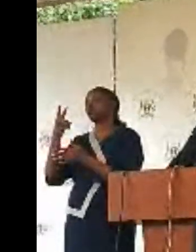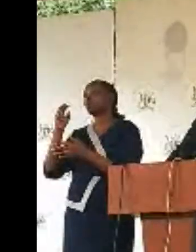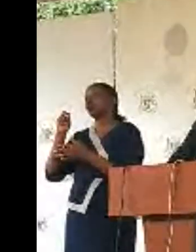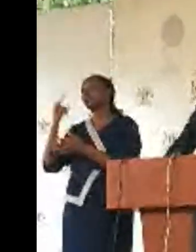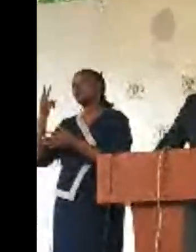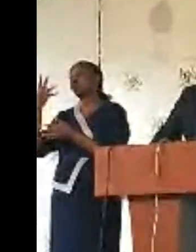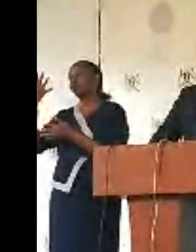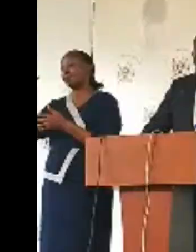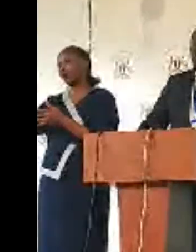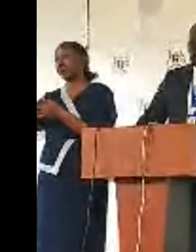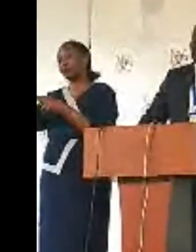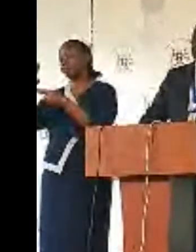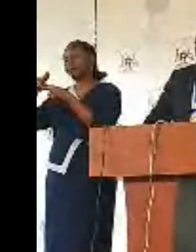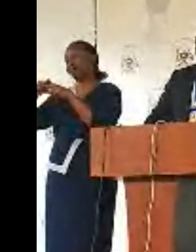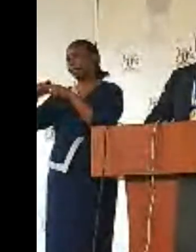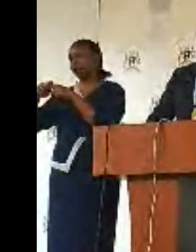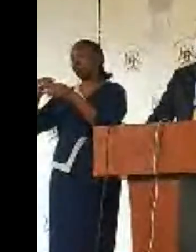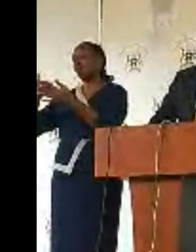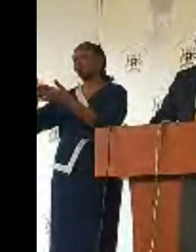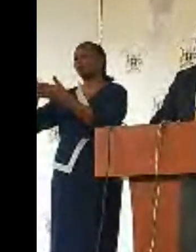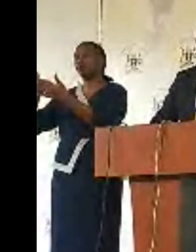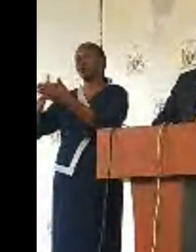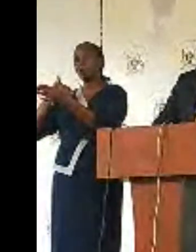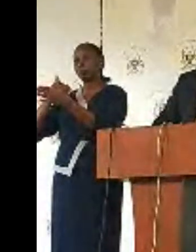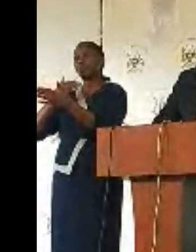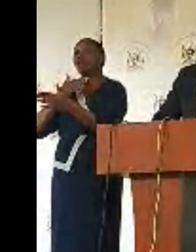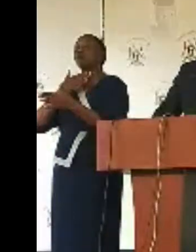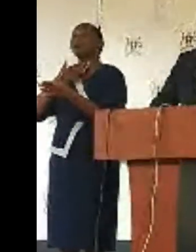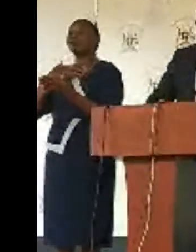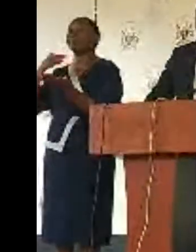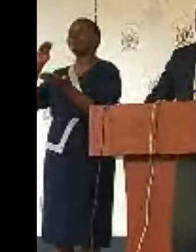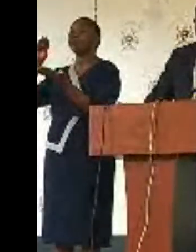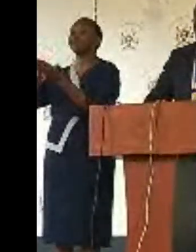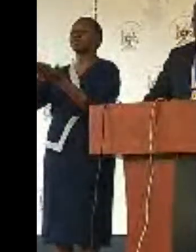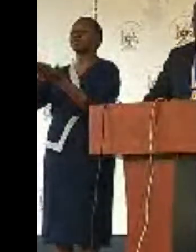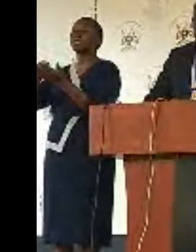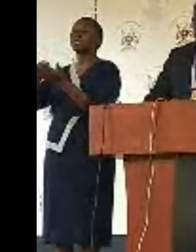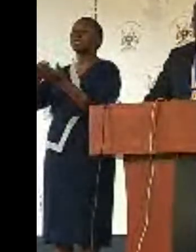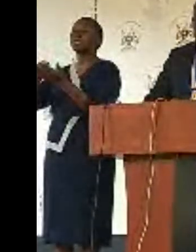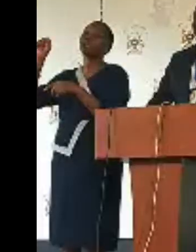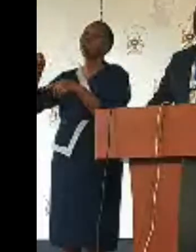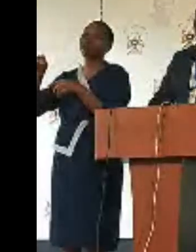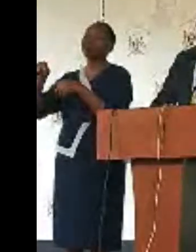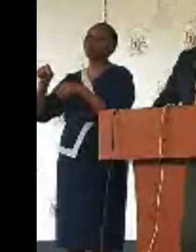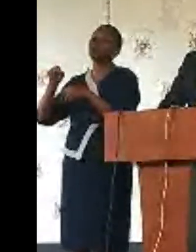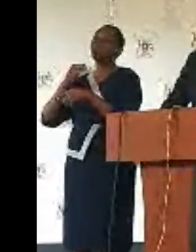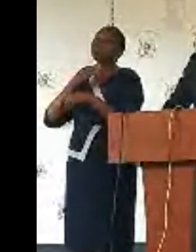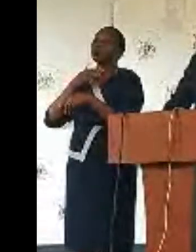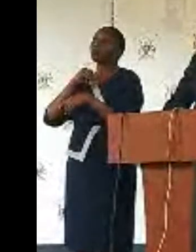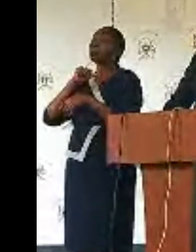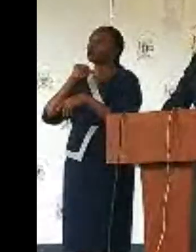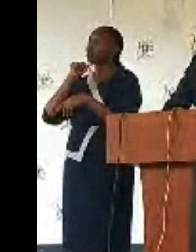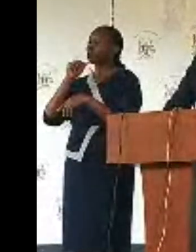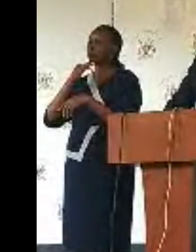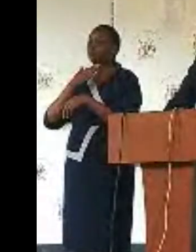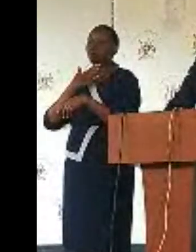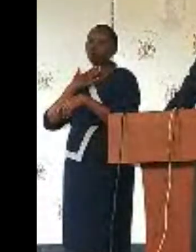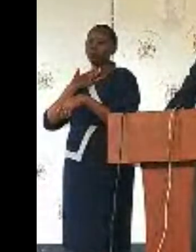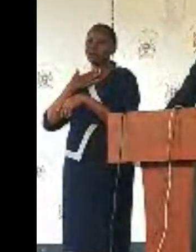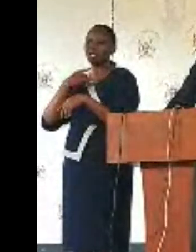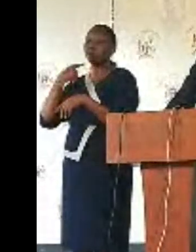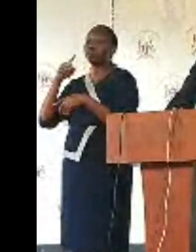2025 or before and wish to repeat can do so without the need for a special